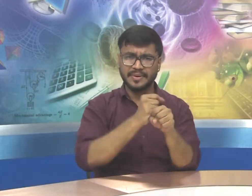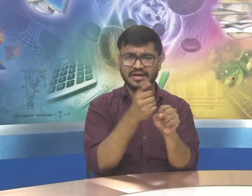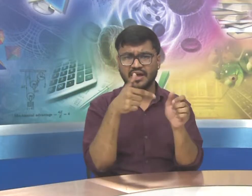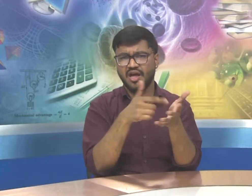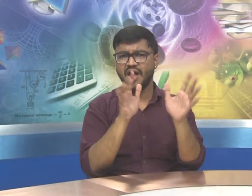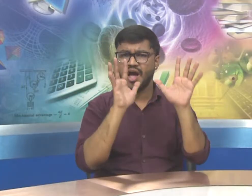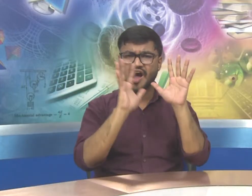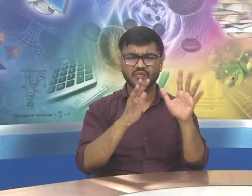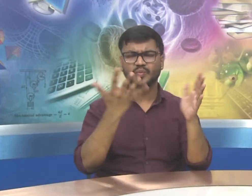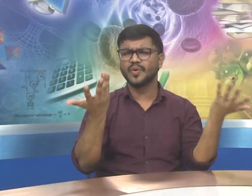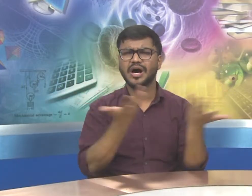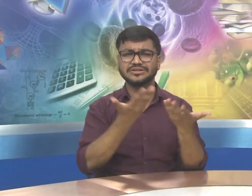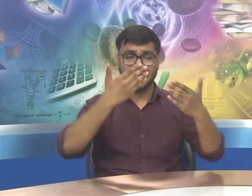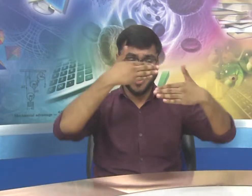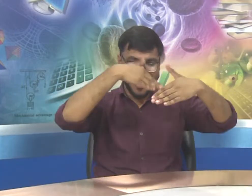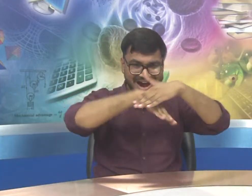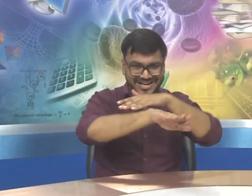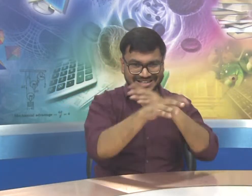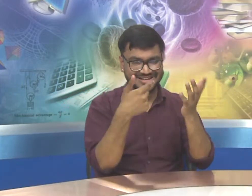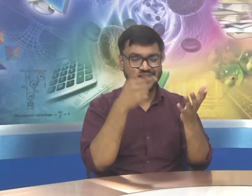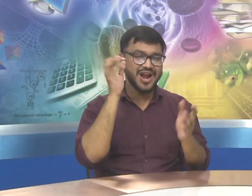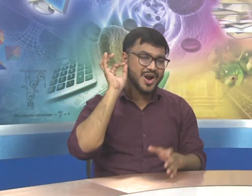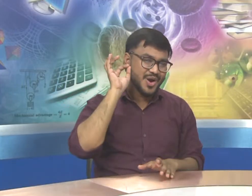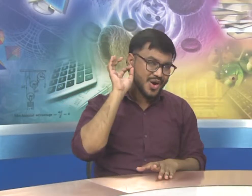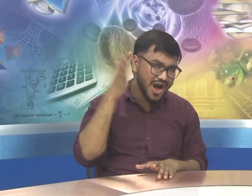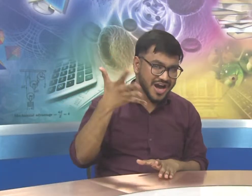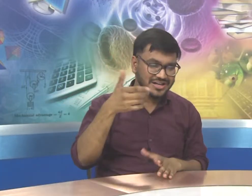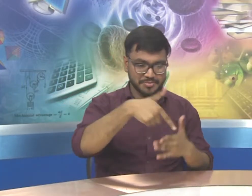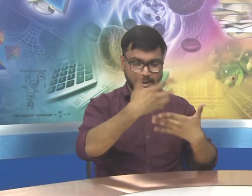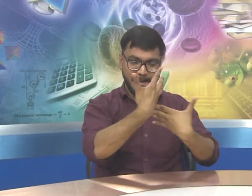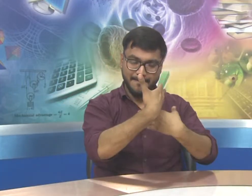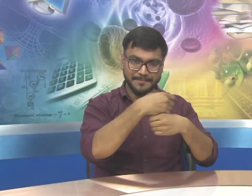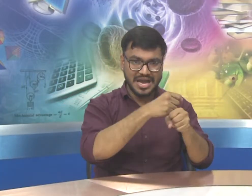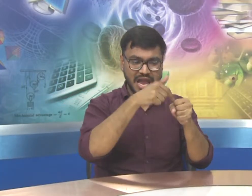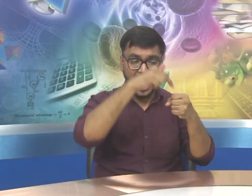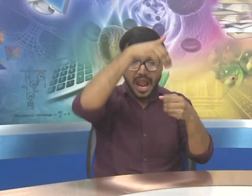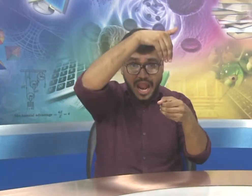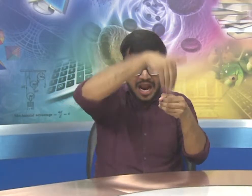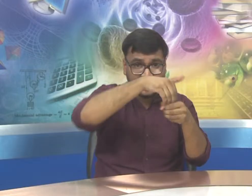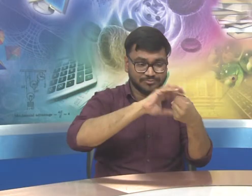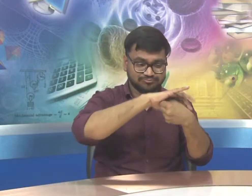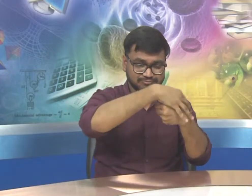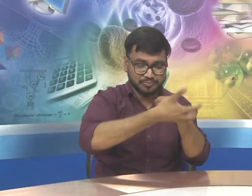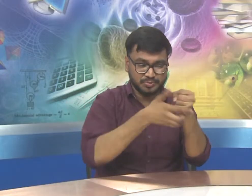Everything around us is made up of an atom.